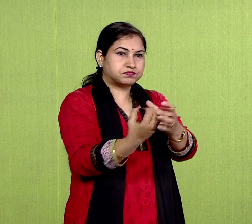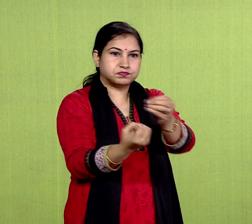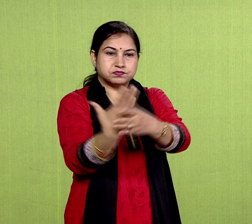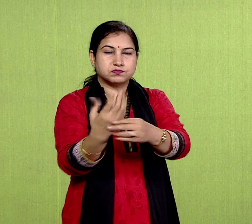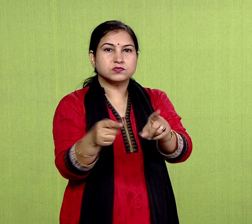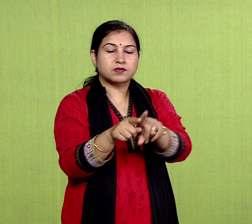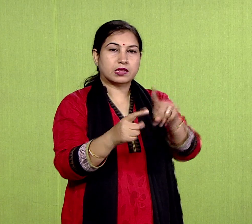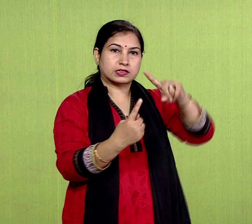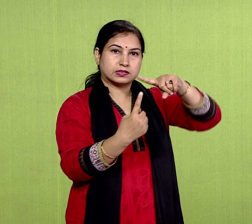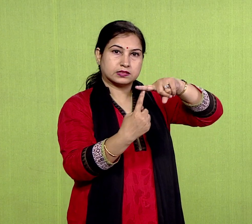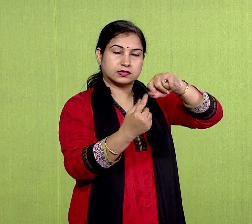Taxila,